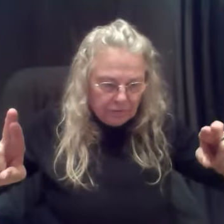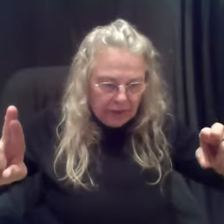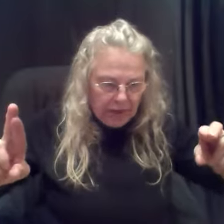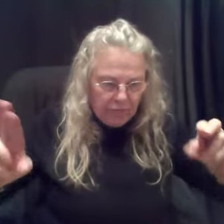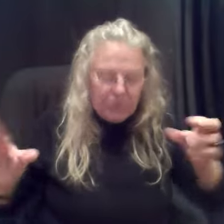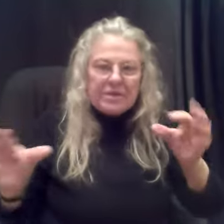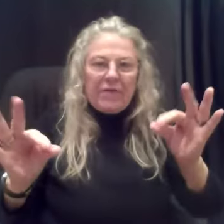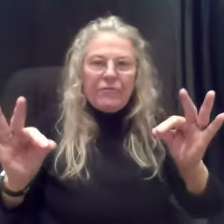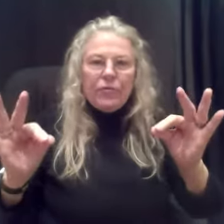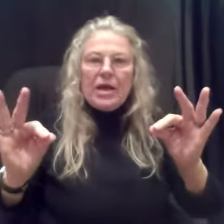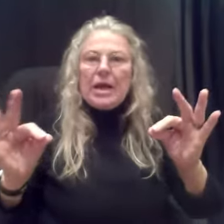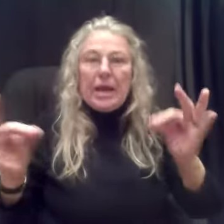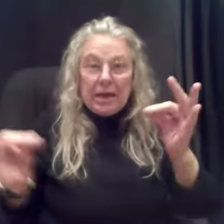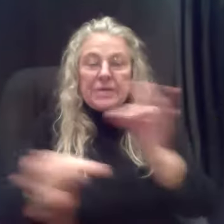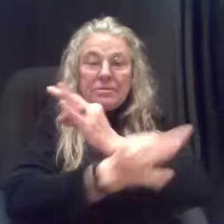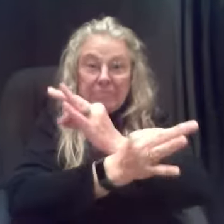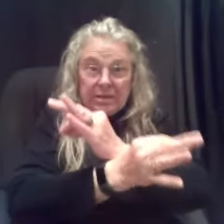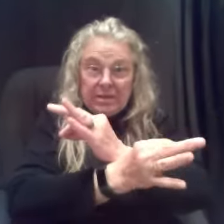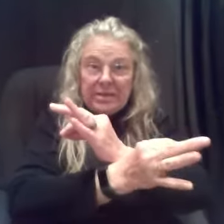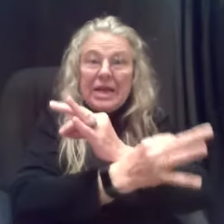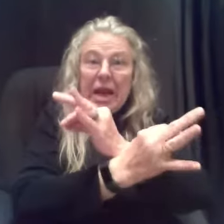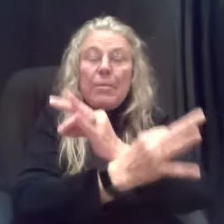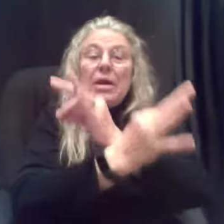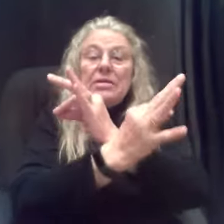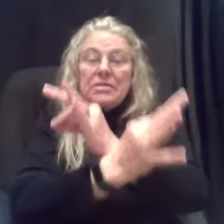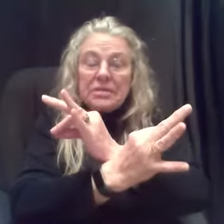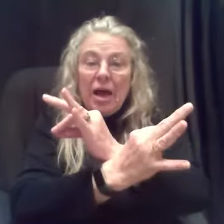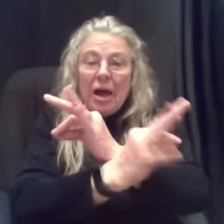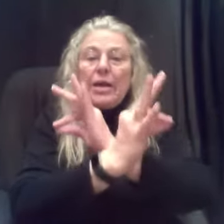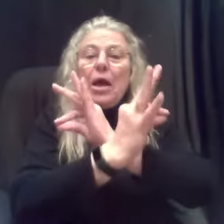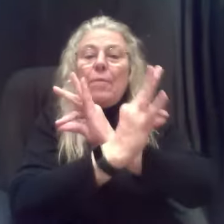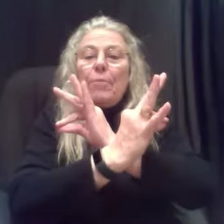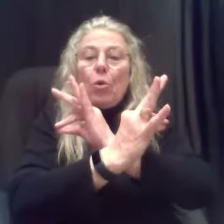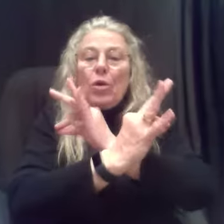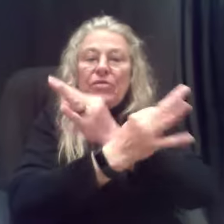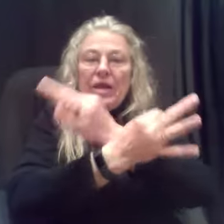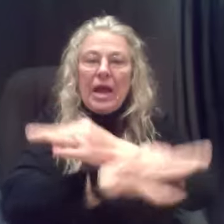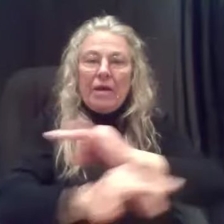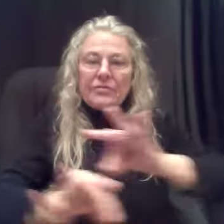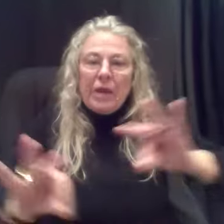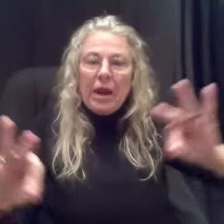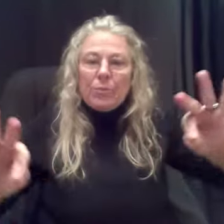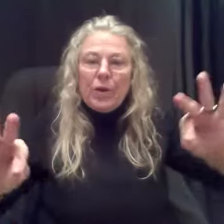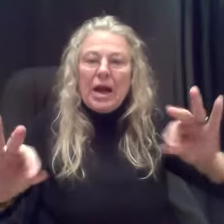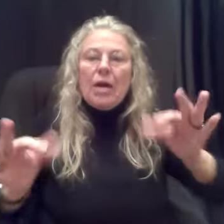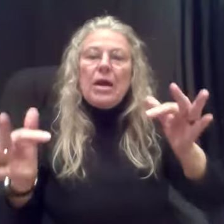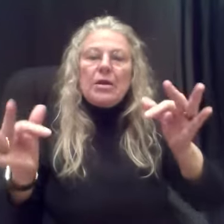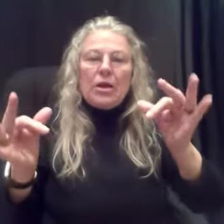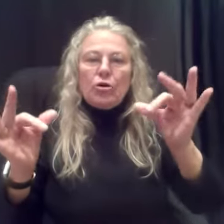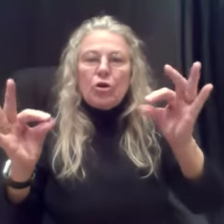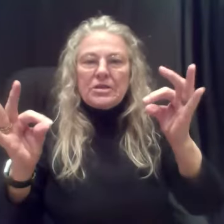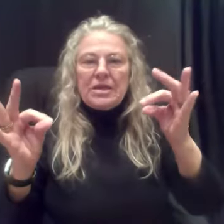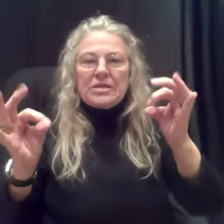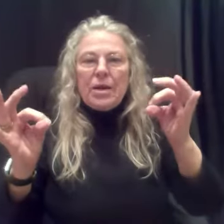If we say free, it is the same sign, but with the F's, and bring it out. Now you're going to see some